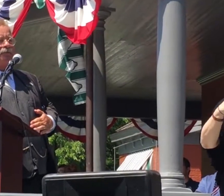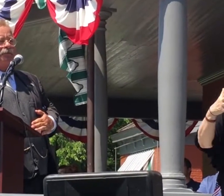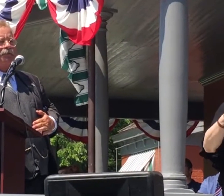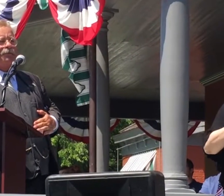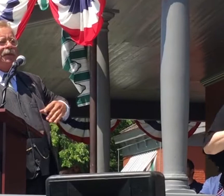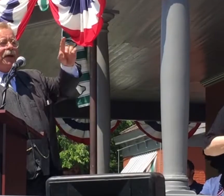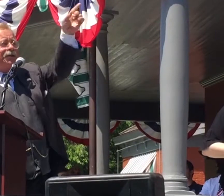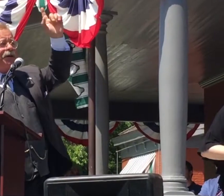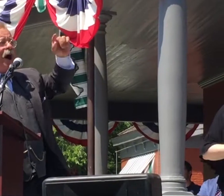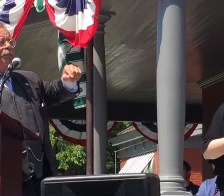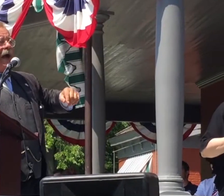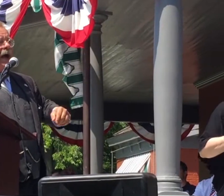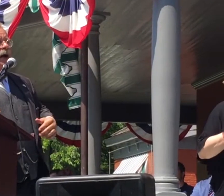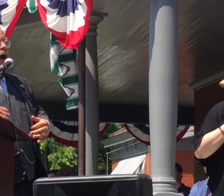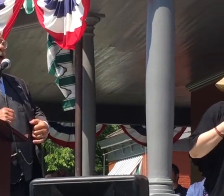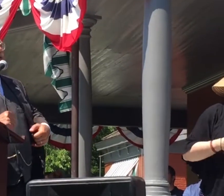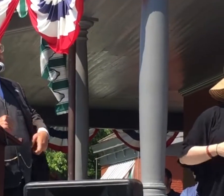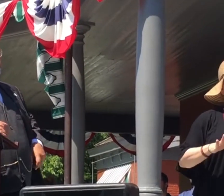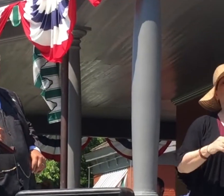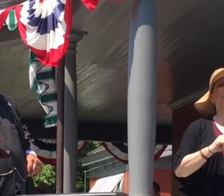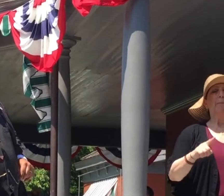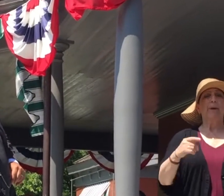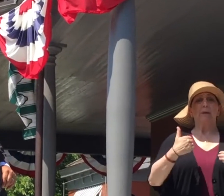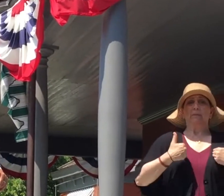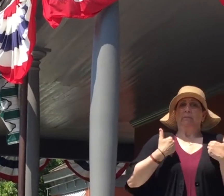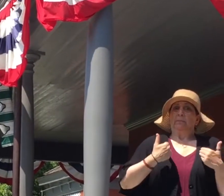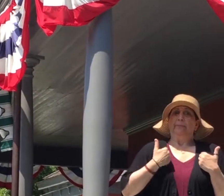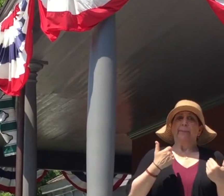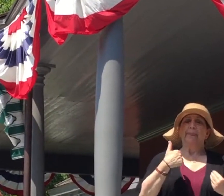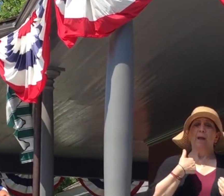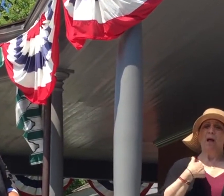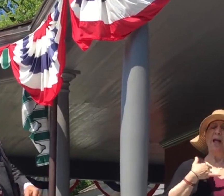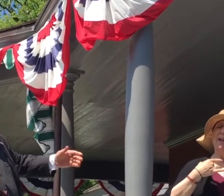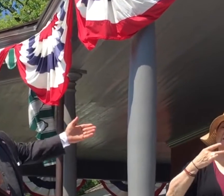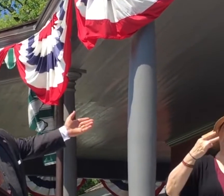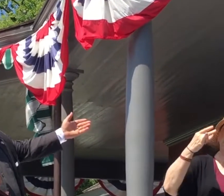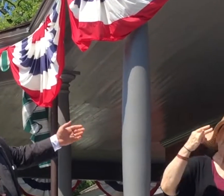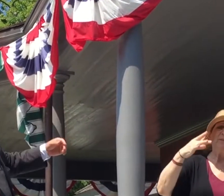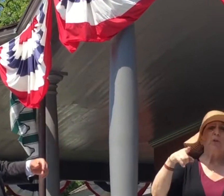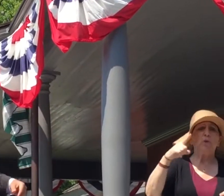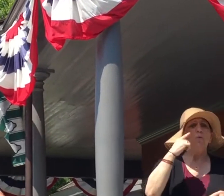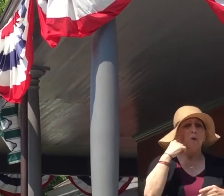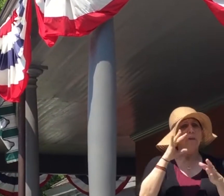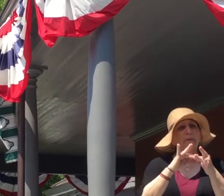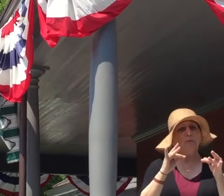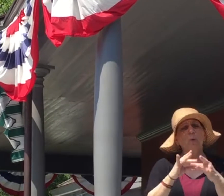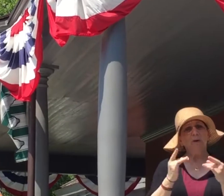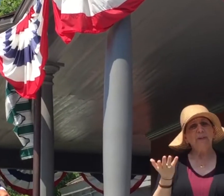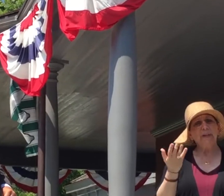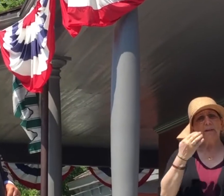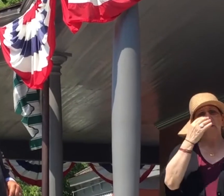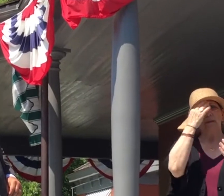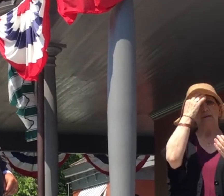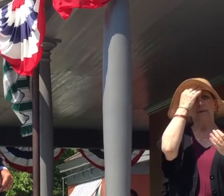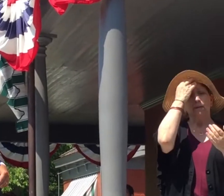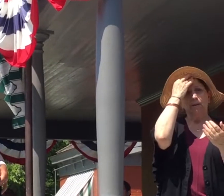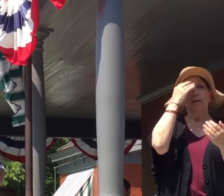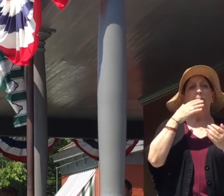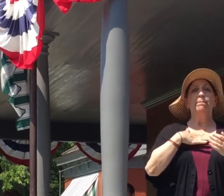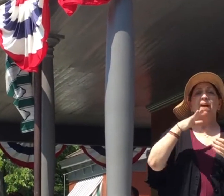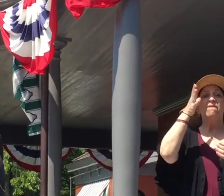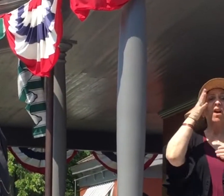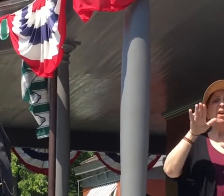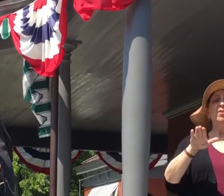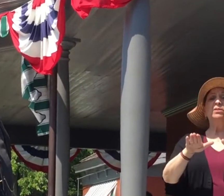bit. As a young man, I suffered terrible tragedy. You've heard the stories. My